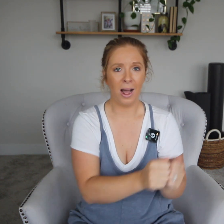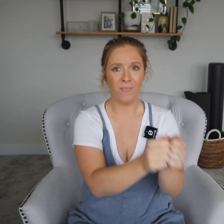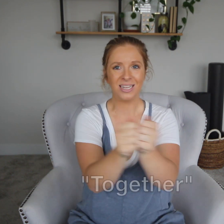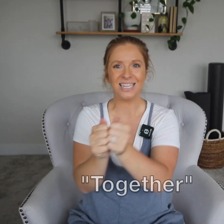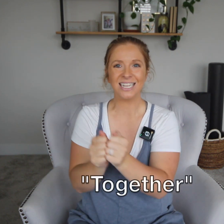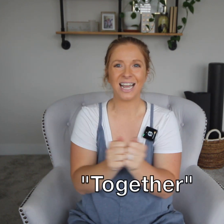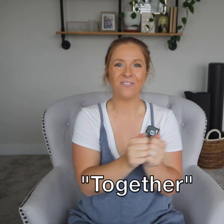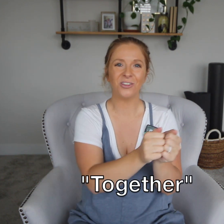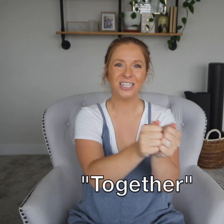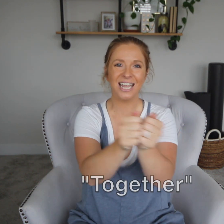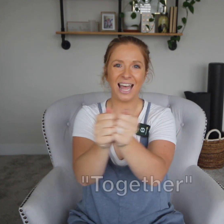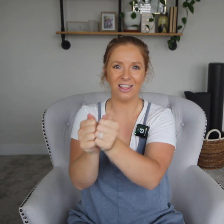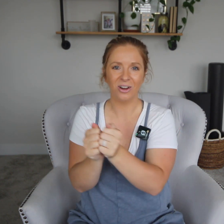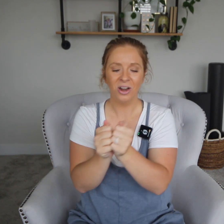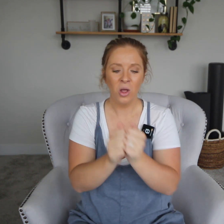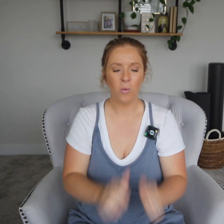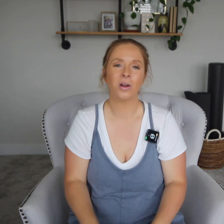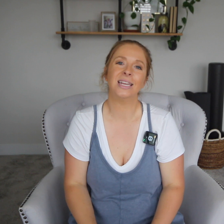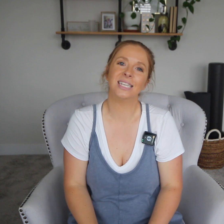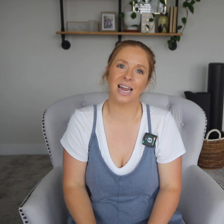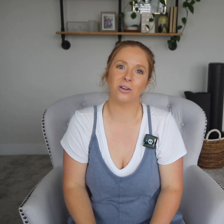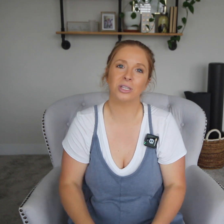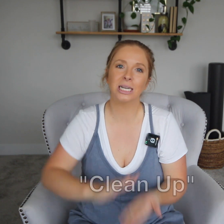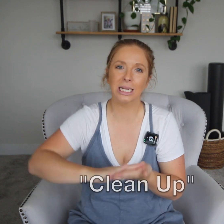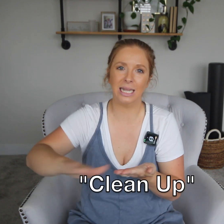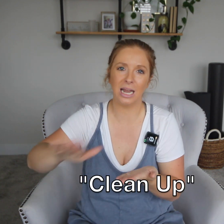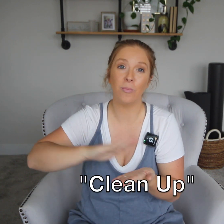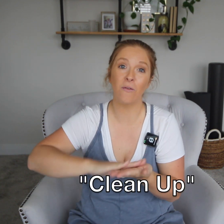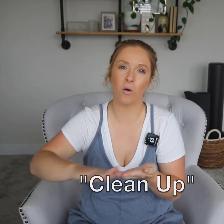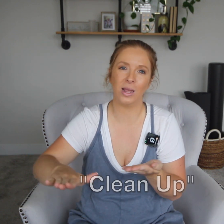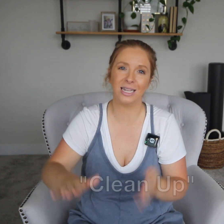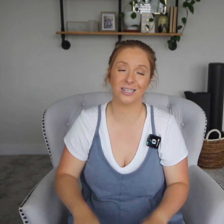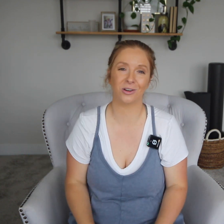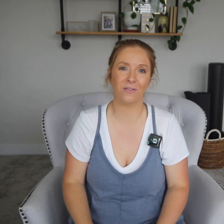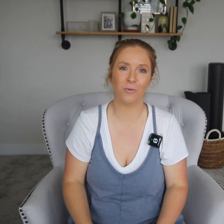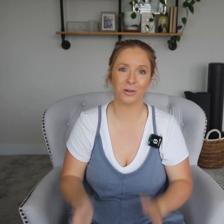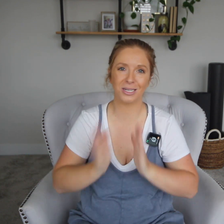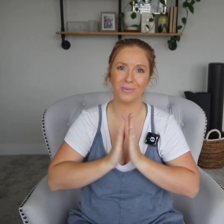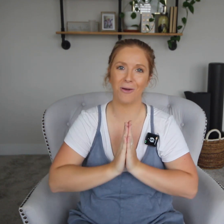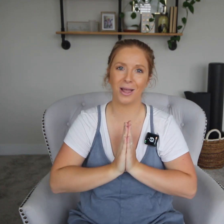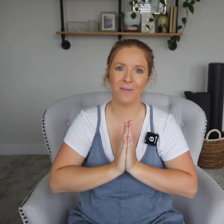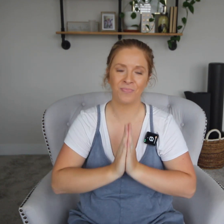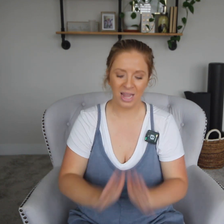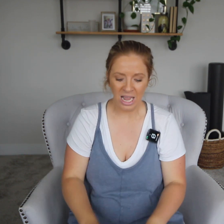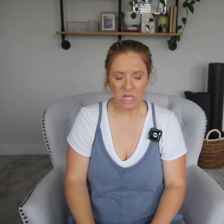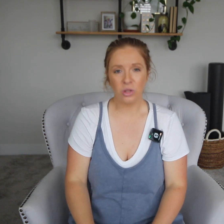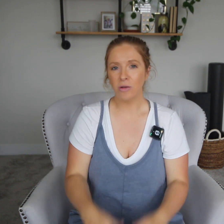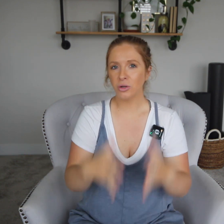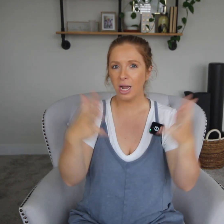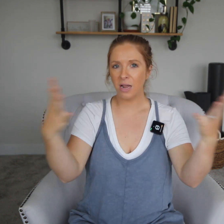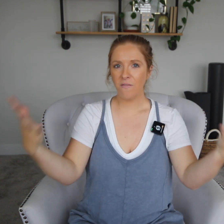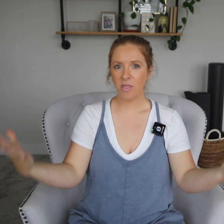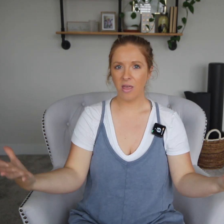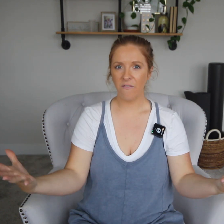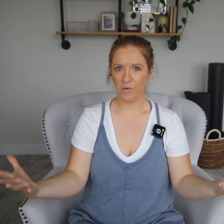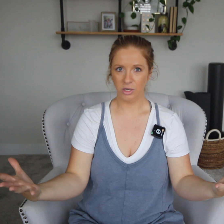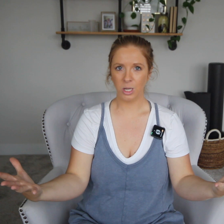This is the sign for together, working together to clean up before we get started for some yoga. So those are kind of the first